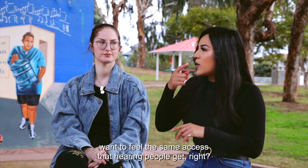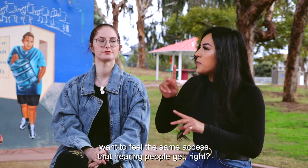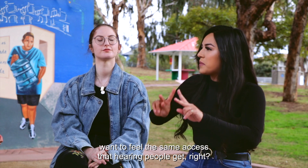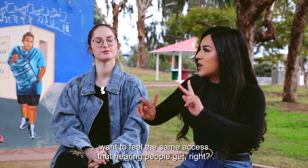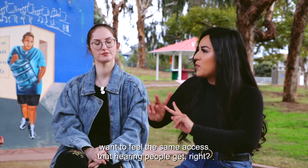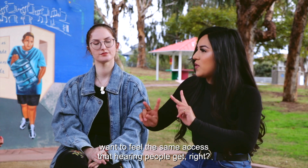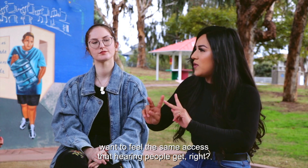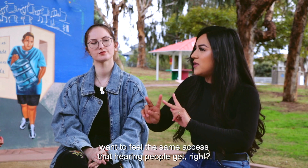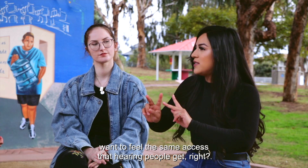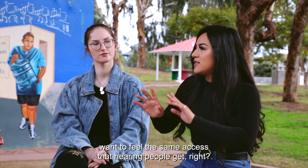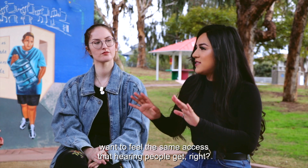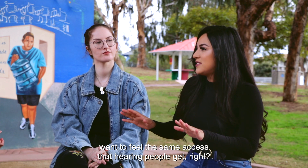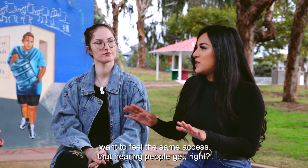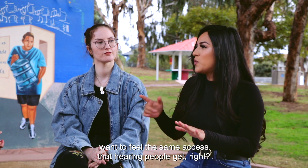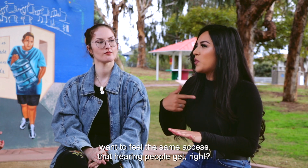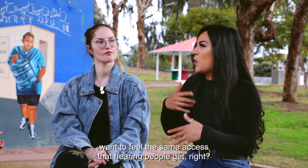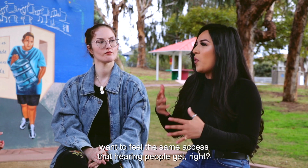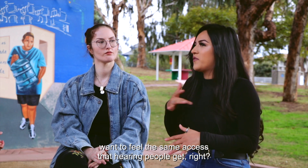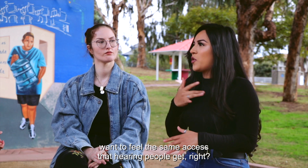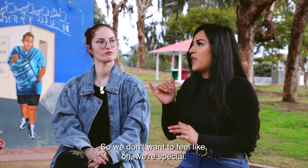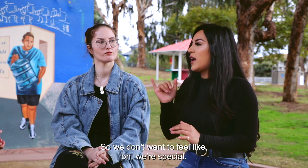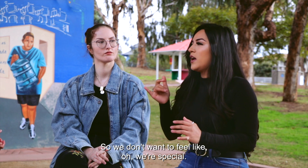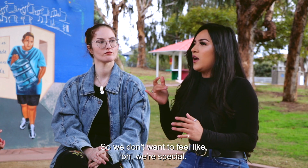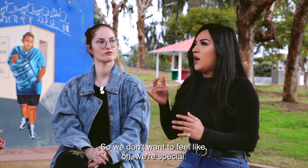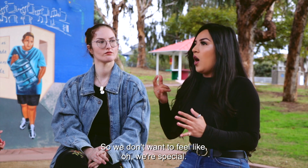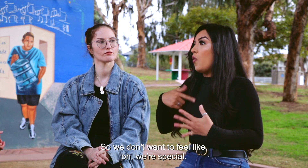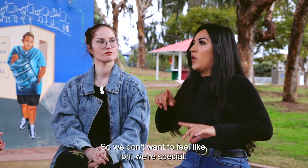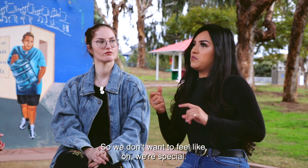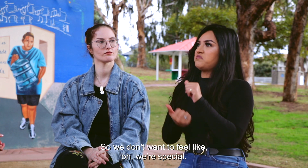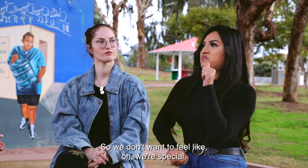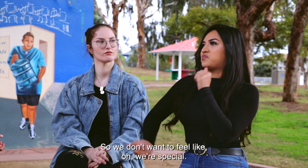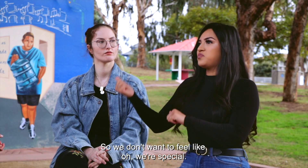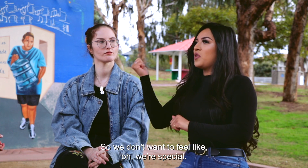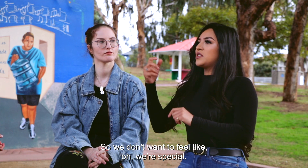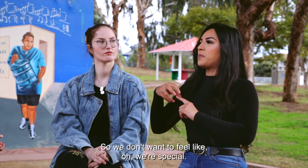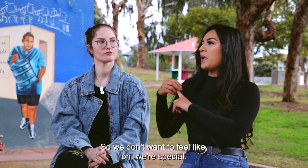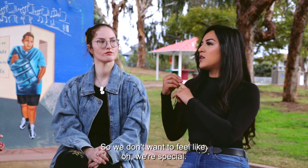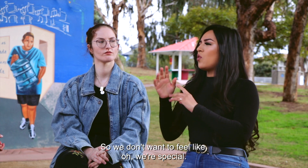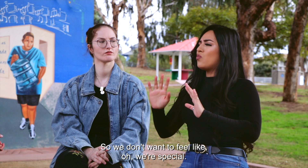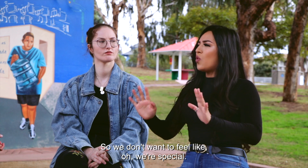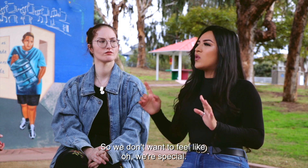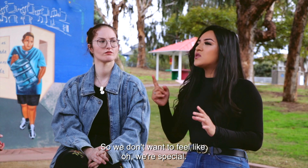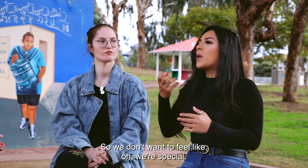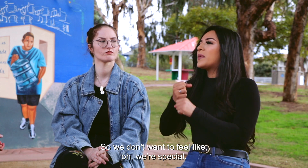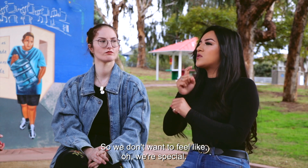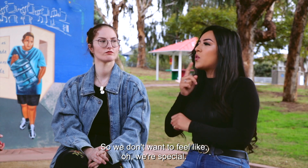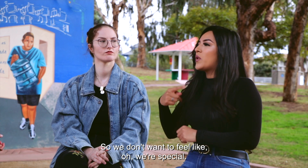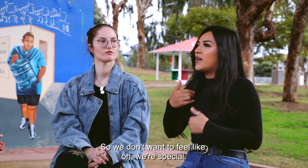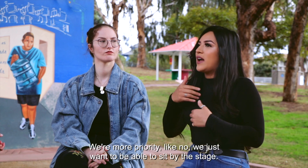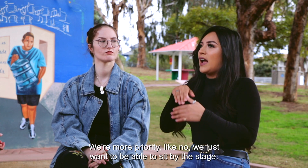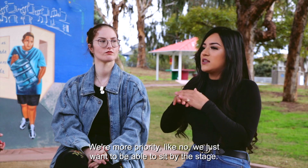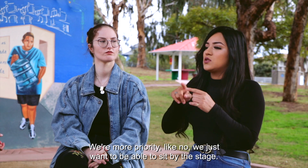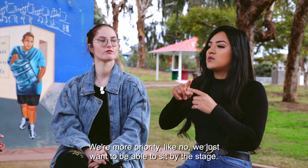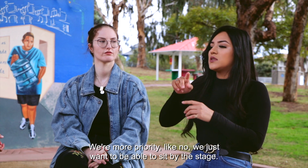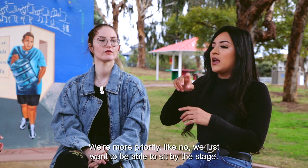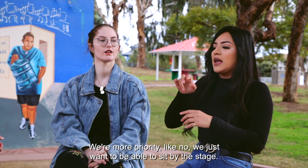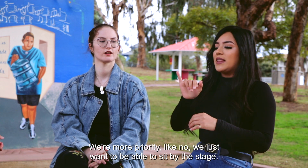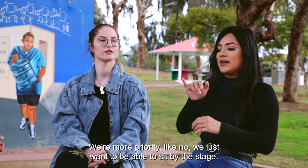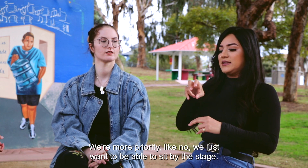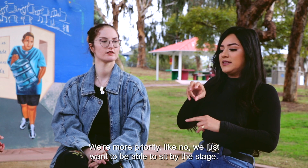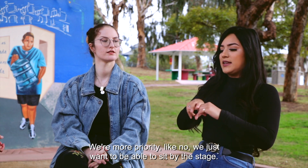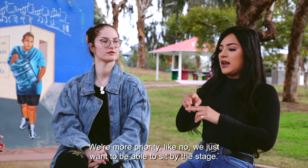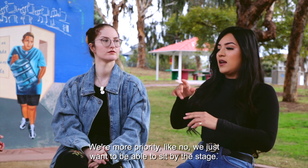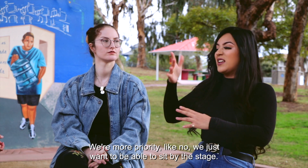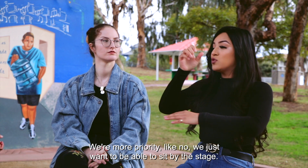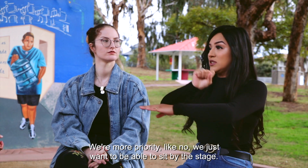same access that hearing people get, right? So we don't want to feel like, oh, we're special, we're a more